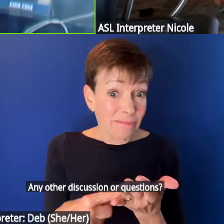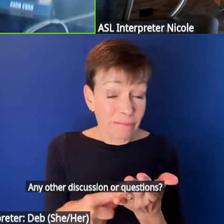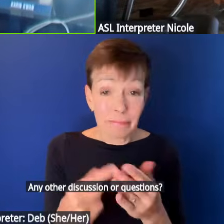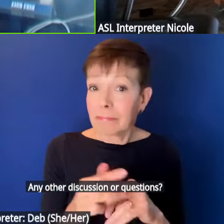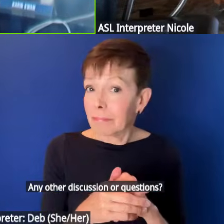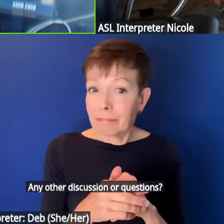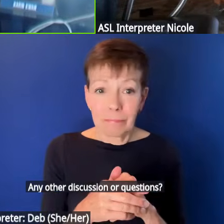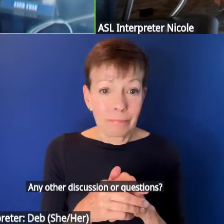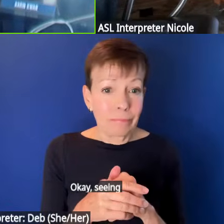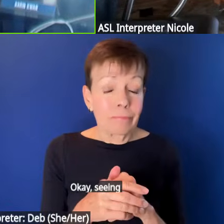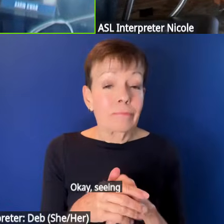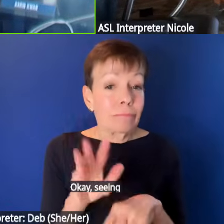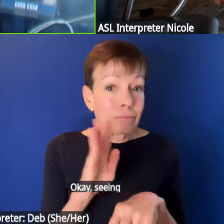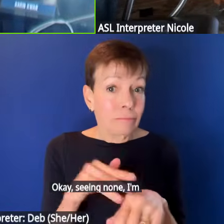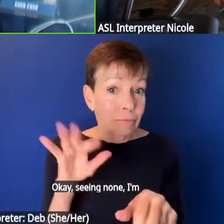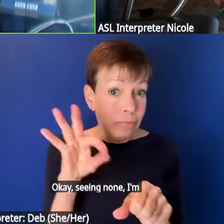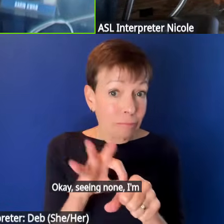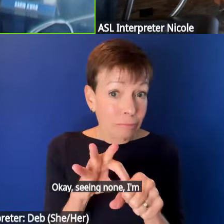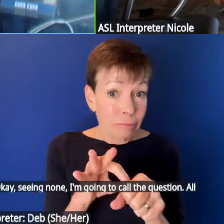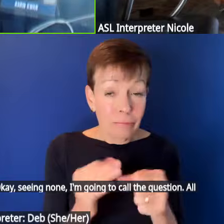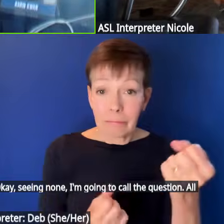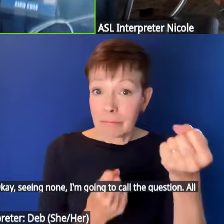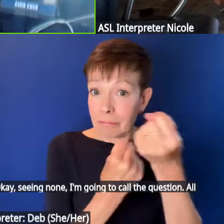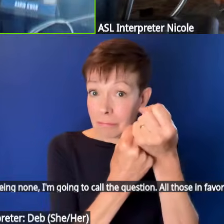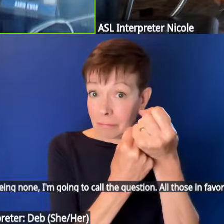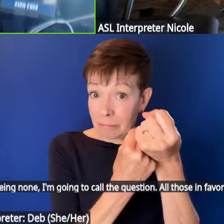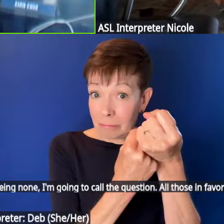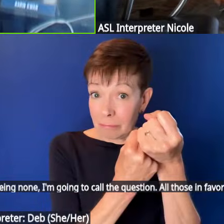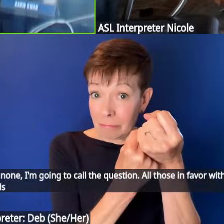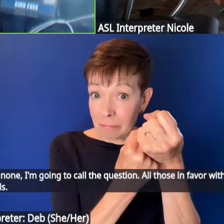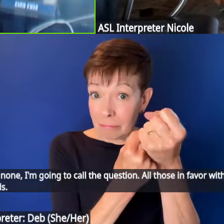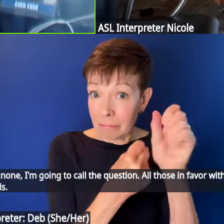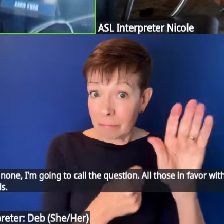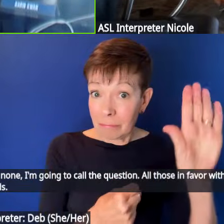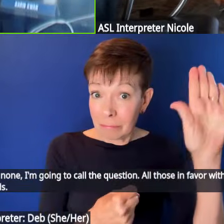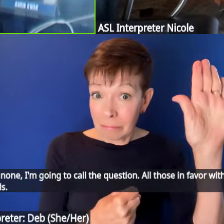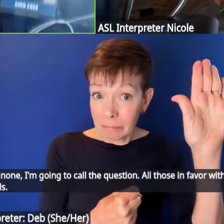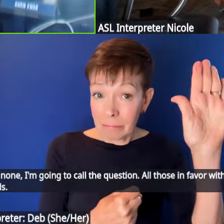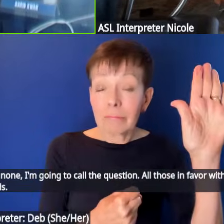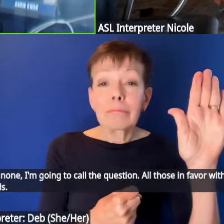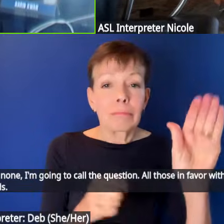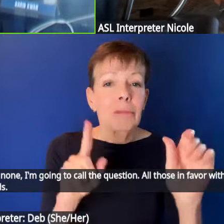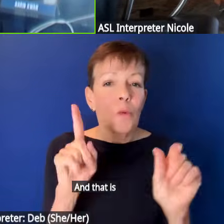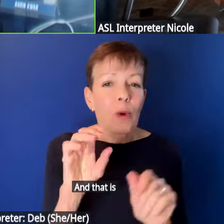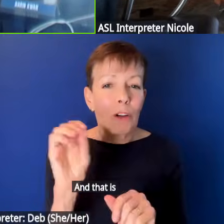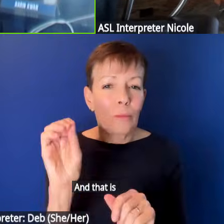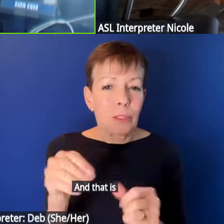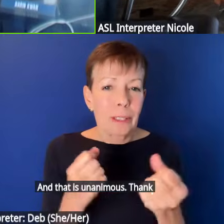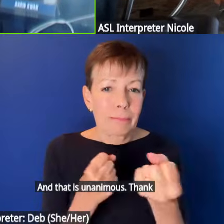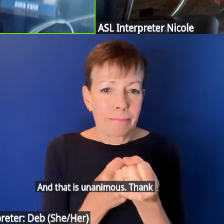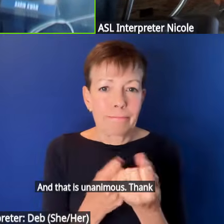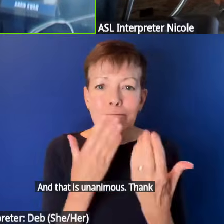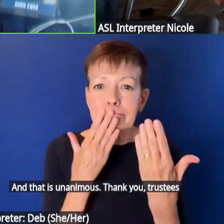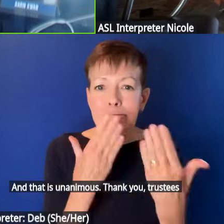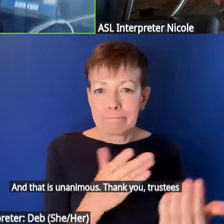Okay, seeing none, I'm going to call the question. All those in favor with show of hands. And that is unanimous. Thank you, trustees.